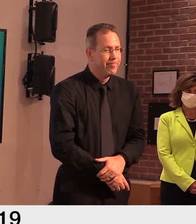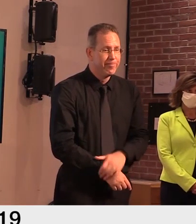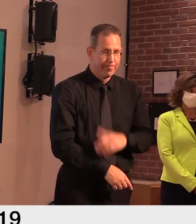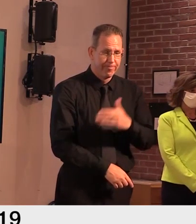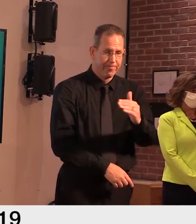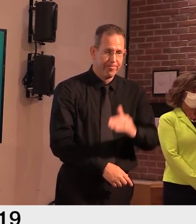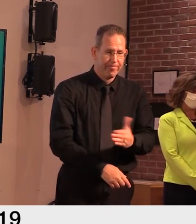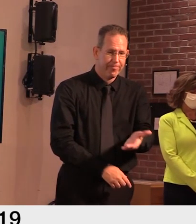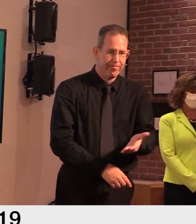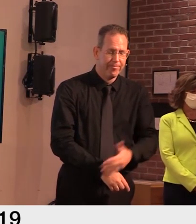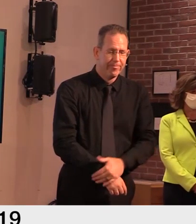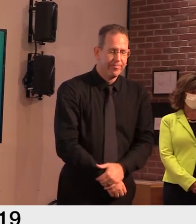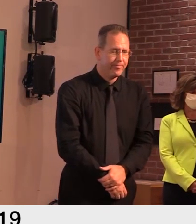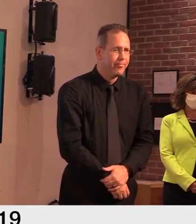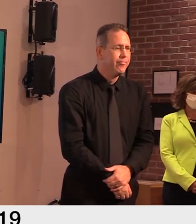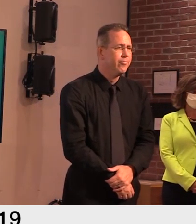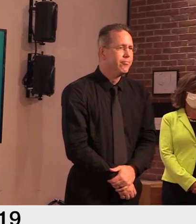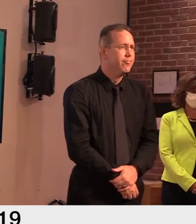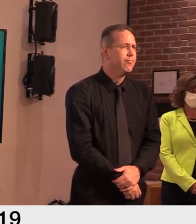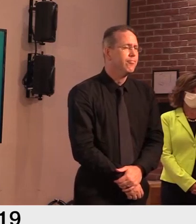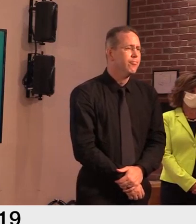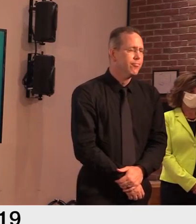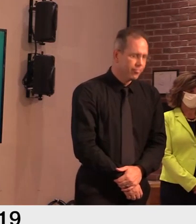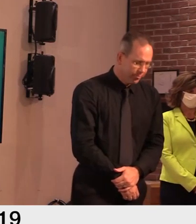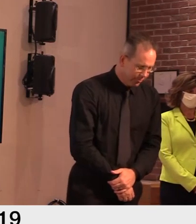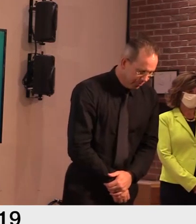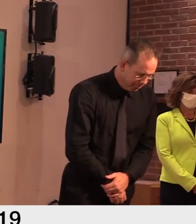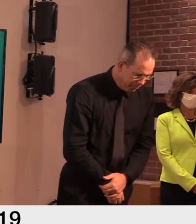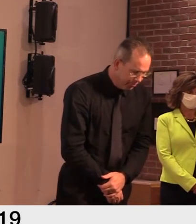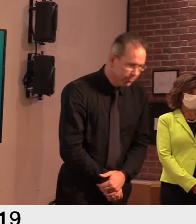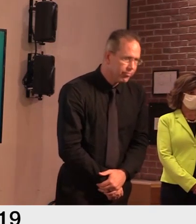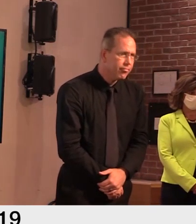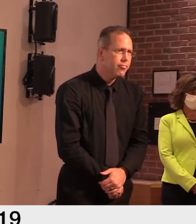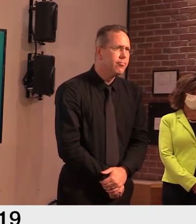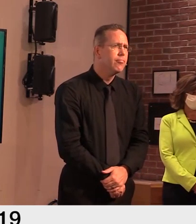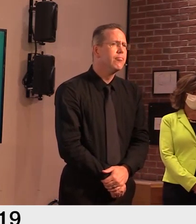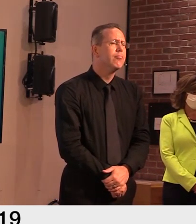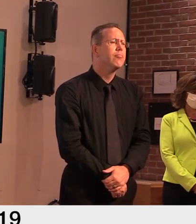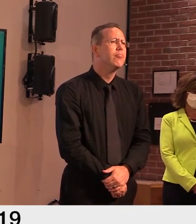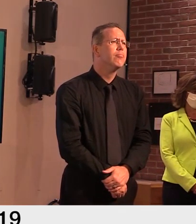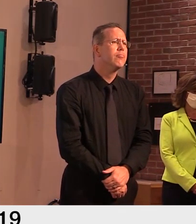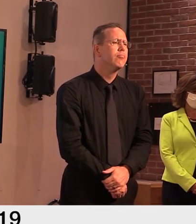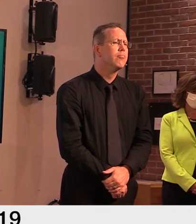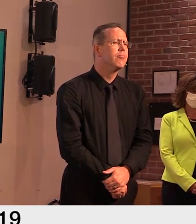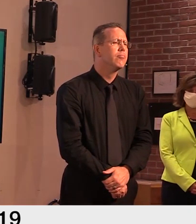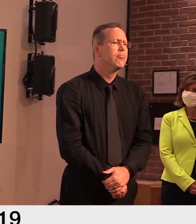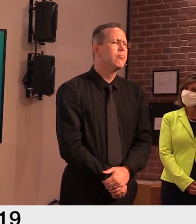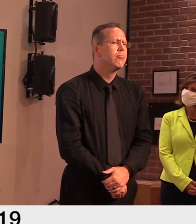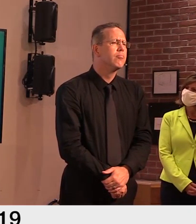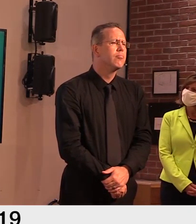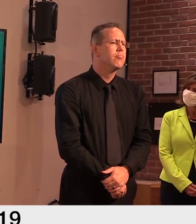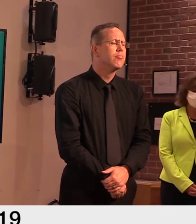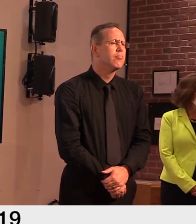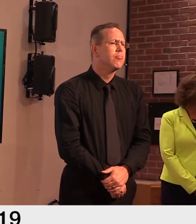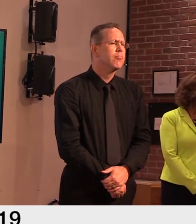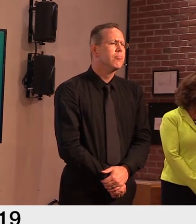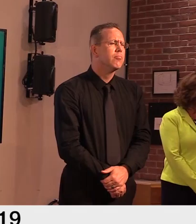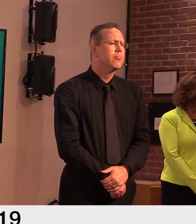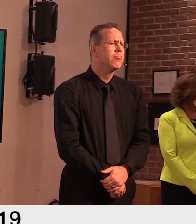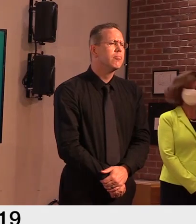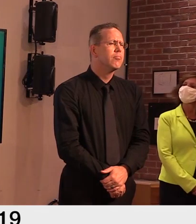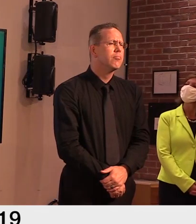better. And I guess that's it. Well, we agree, Steve. Thank you very much. Tim,